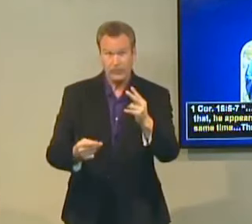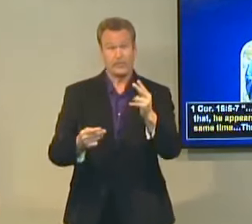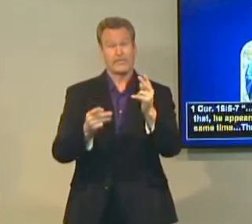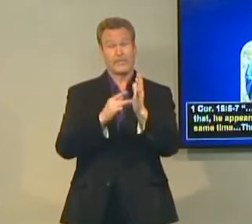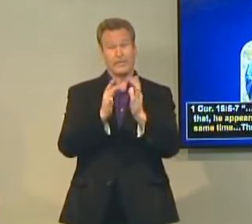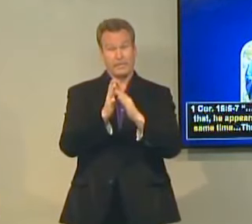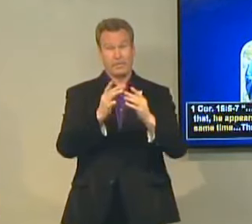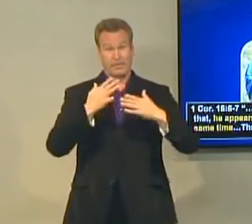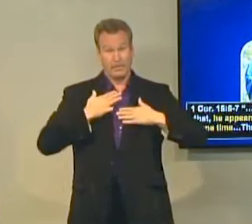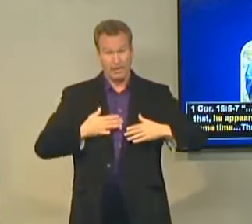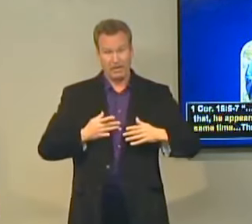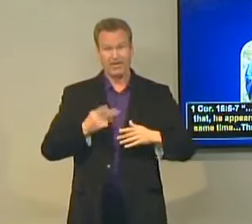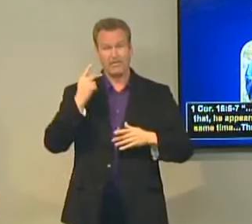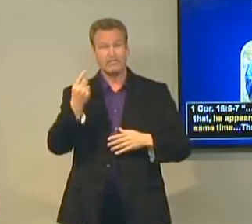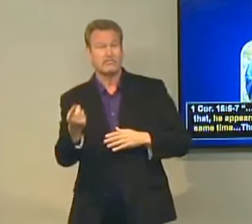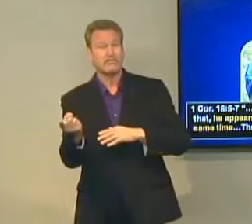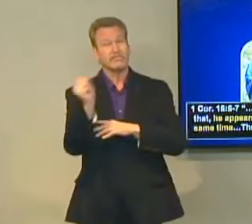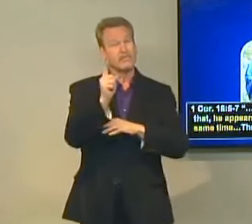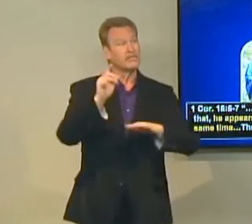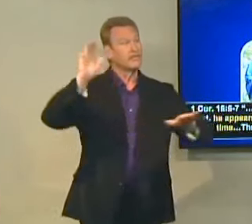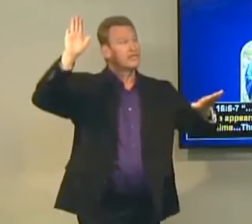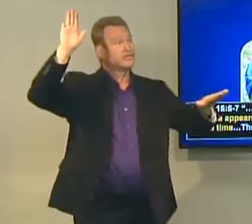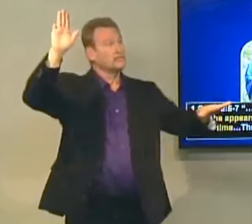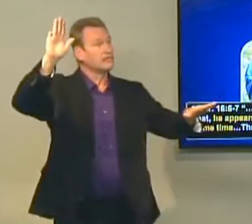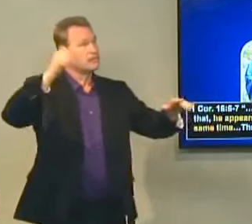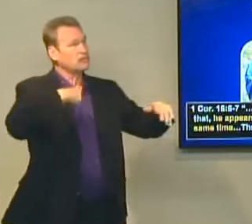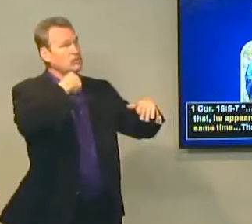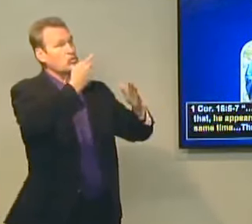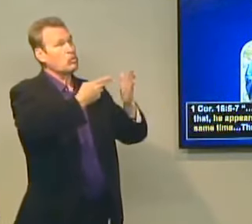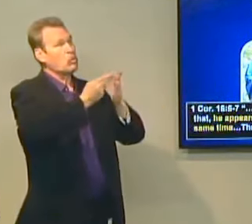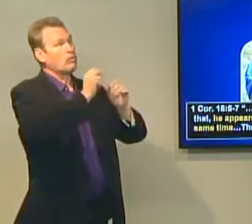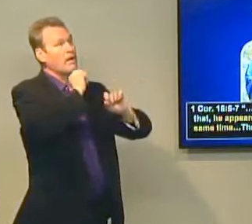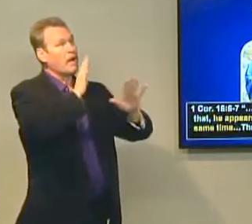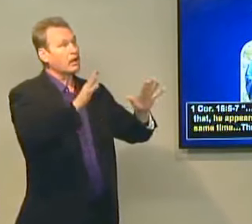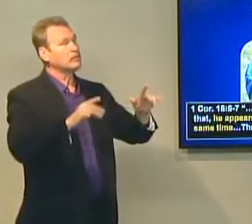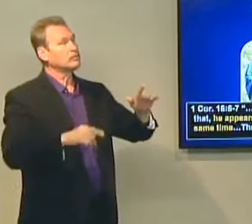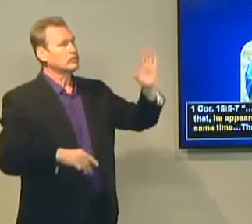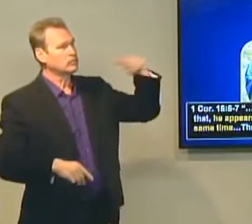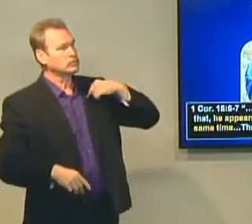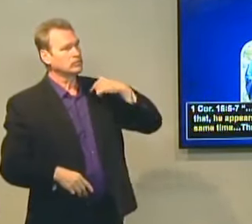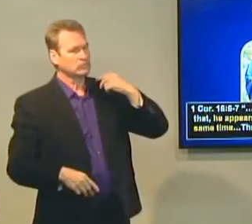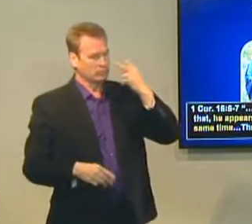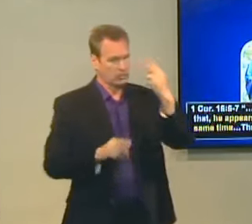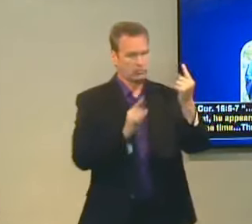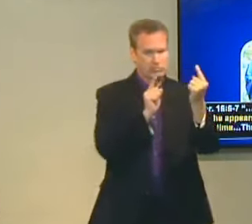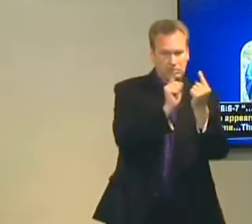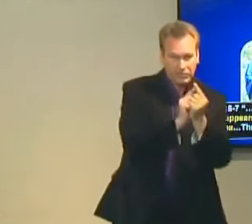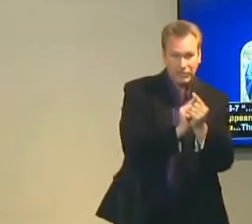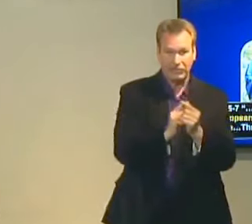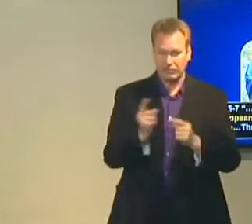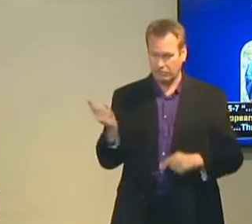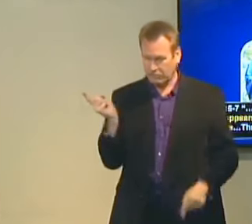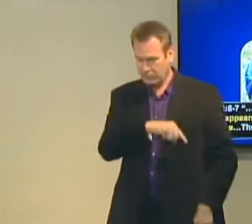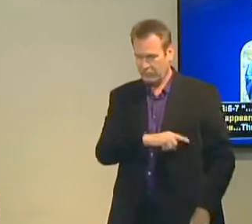In court. They say. Did you see this? Did you see the Bible? And the people. You know. Say. Oh yes. Right. Tell him the truth. And